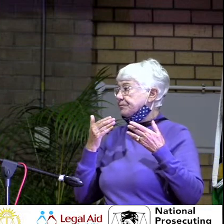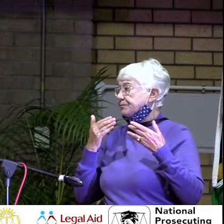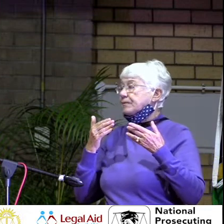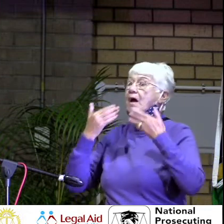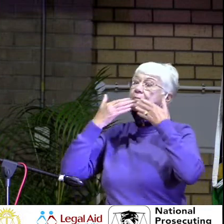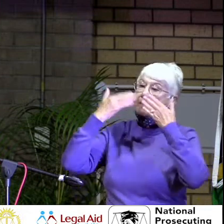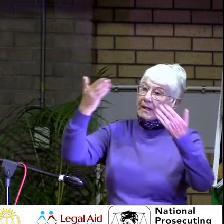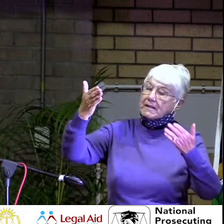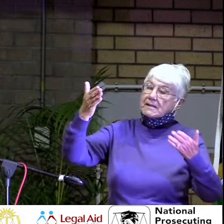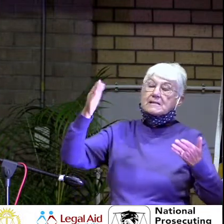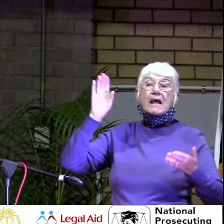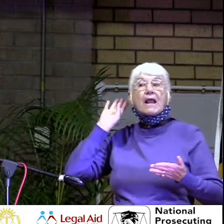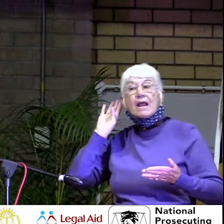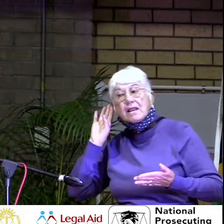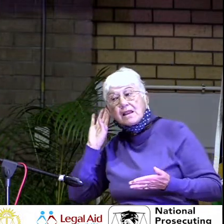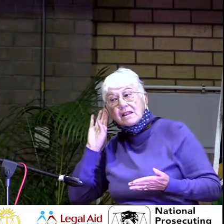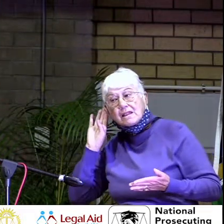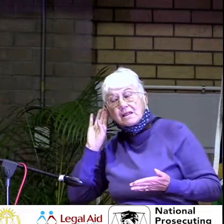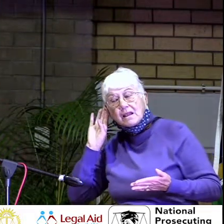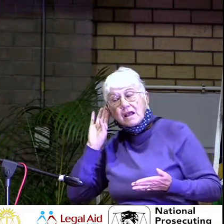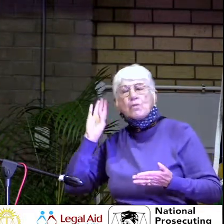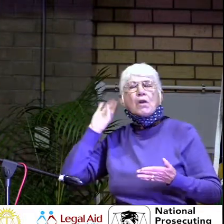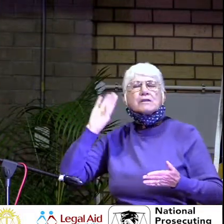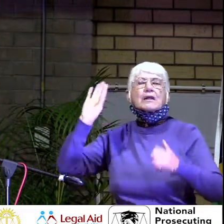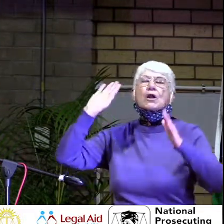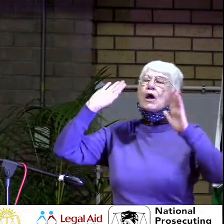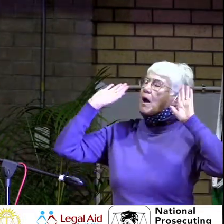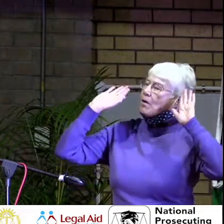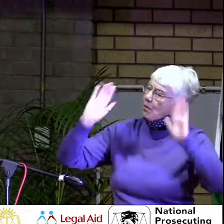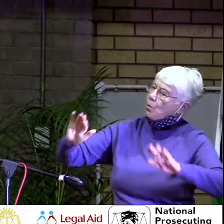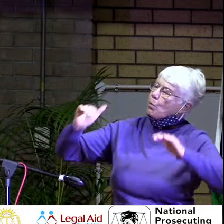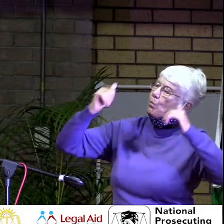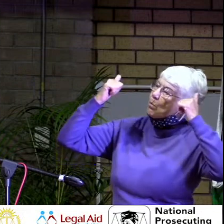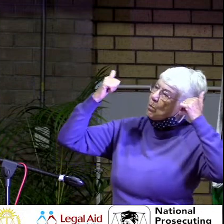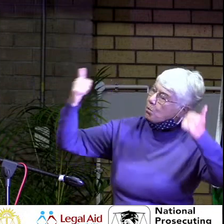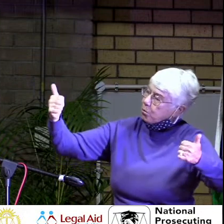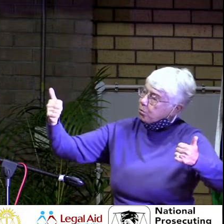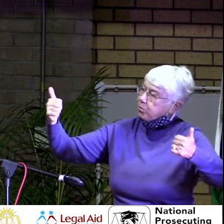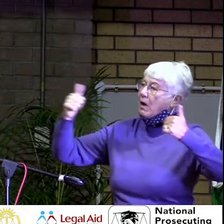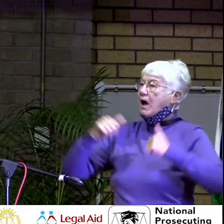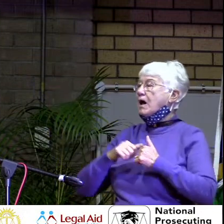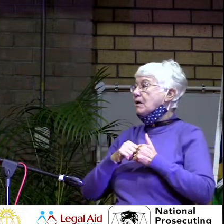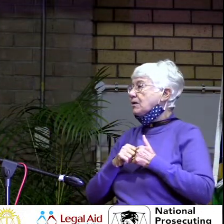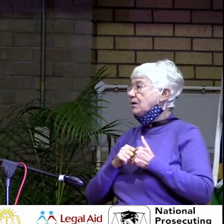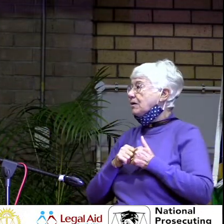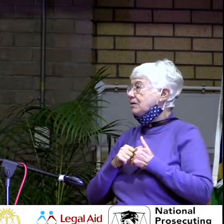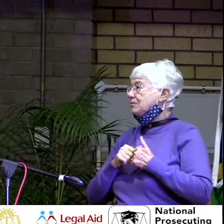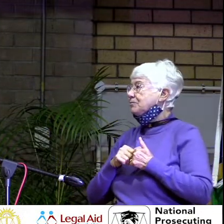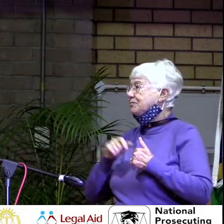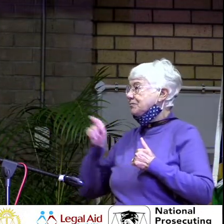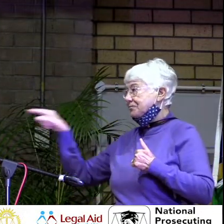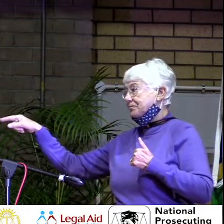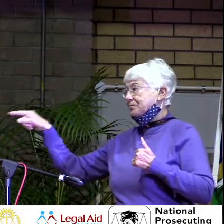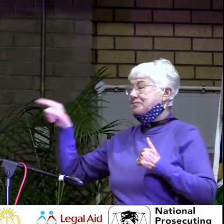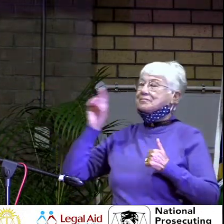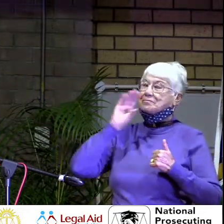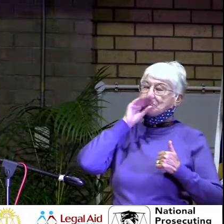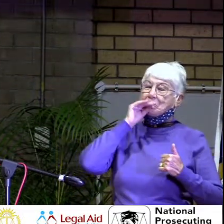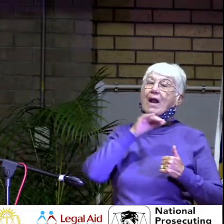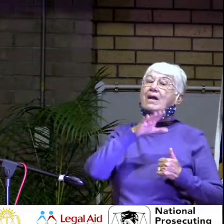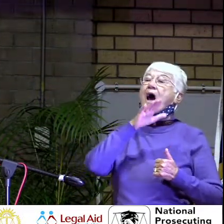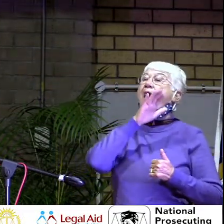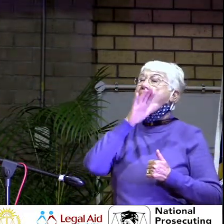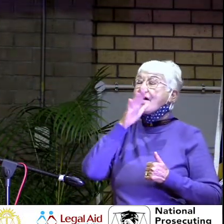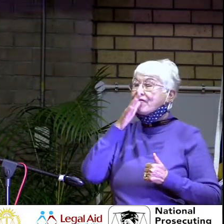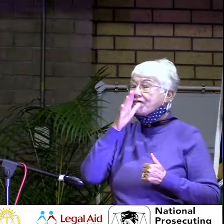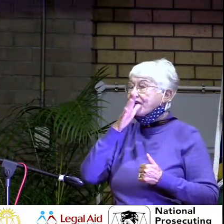listen, luister baie mooi, baie goeie nuus, is it nuus? Nee, baie